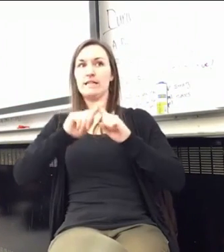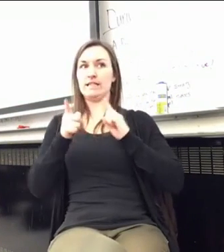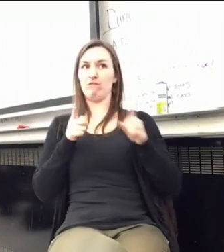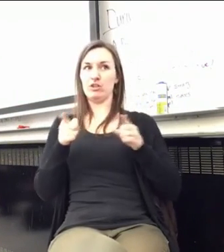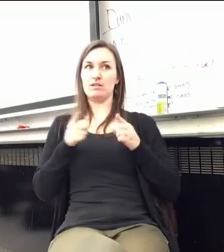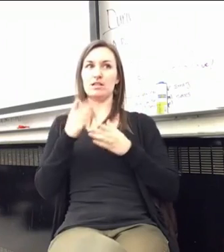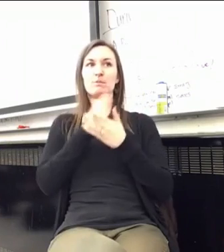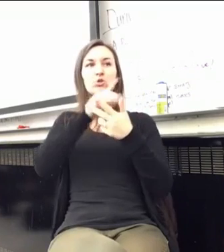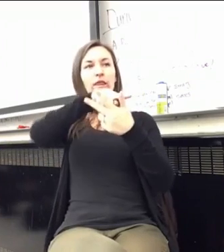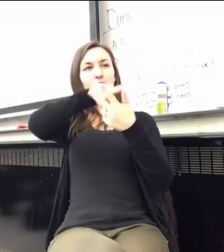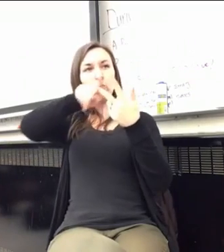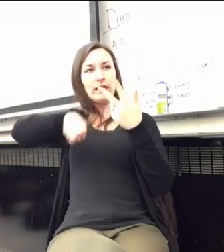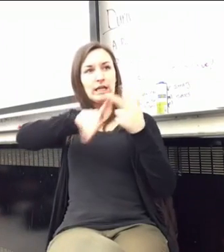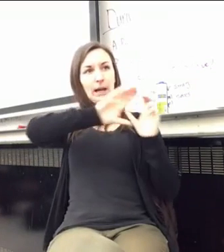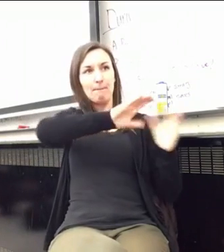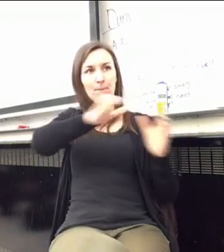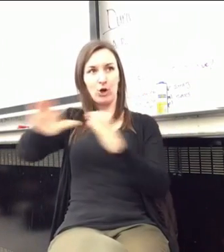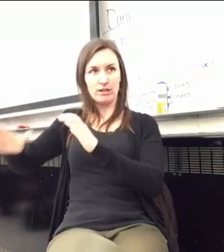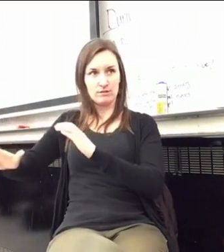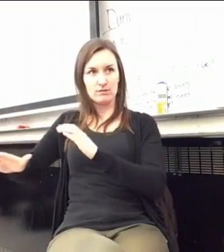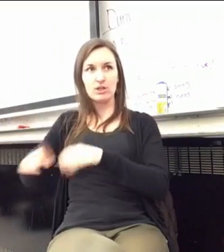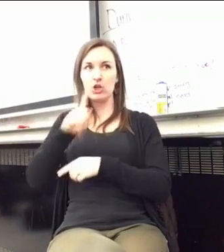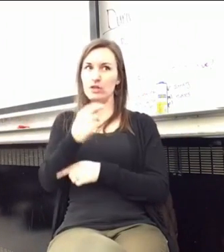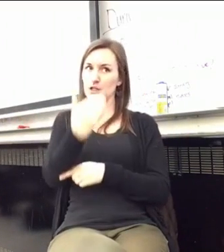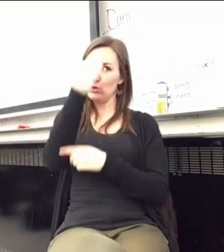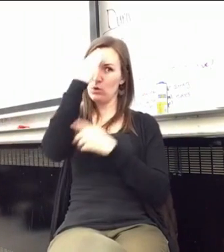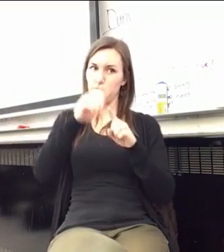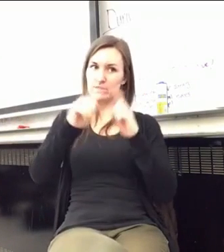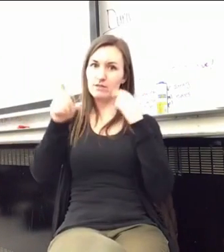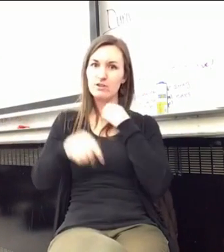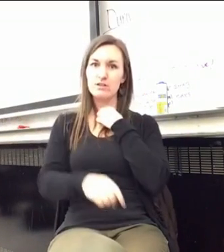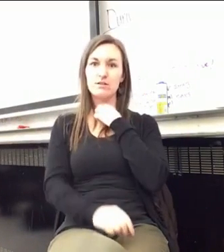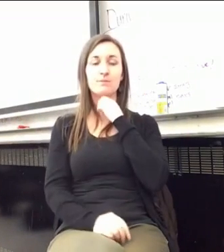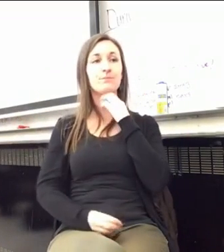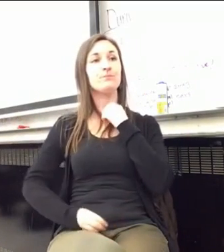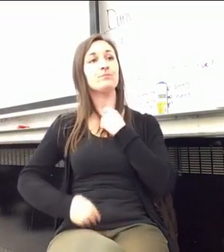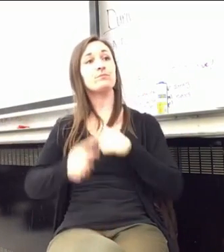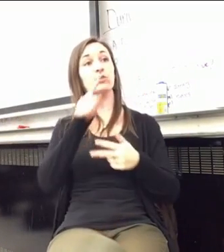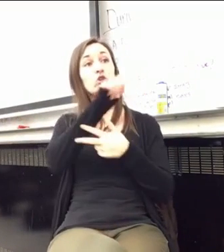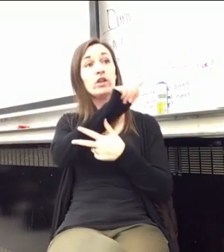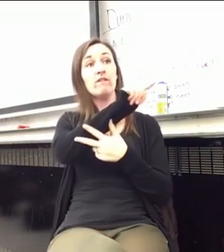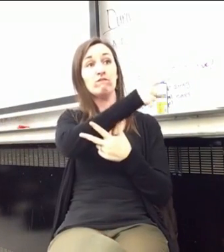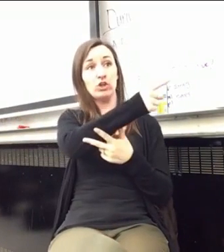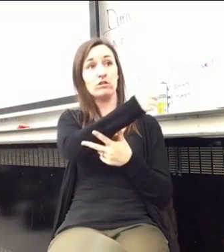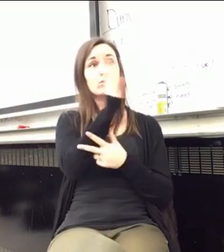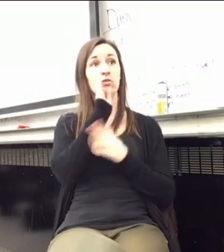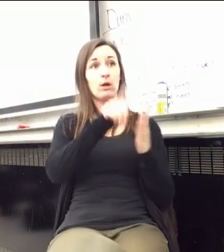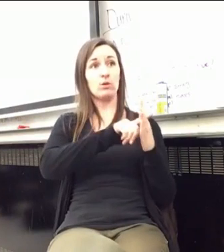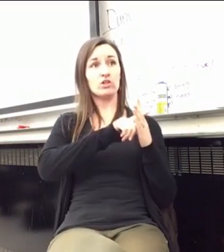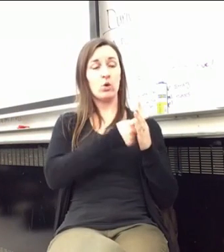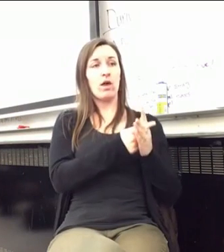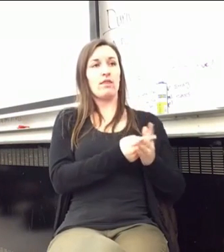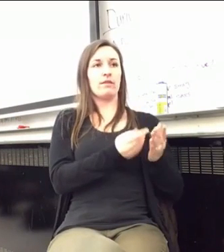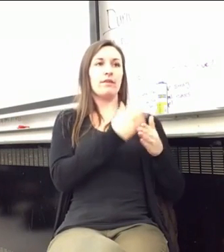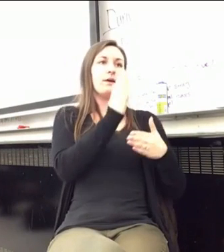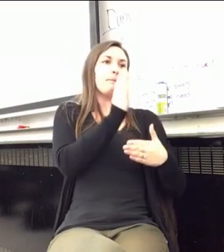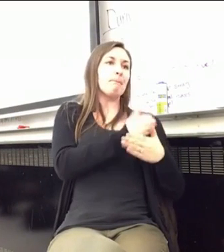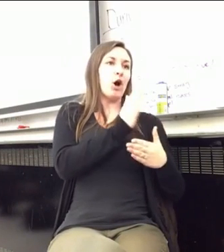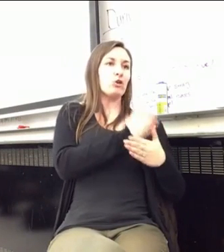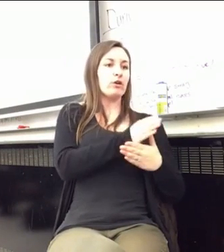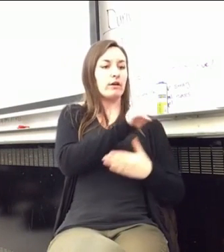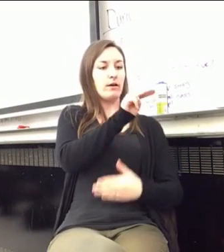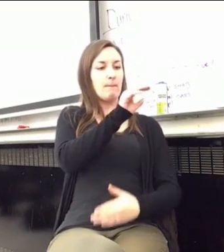between these 3 political parties. So the first one that we're going to start with is we're going to start with the moderate